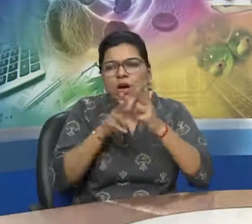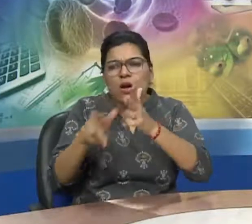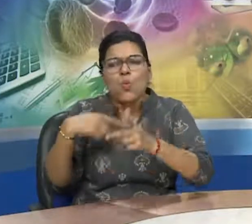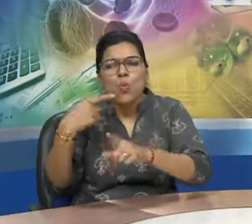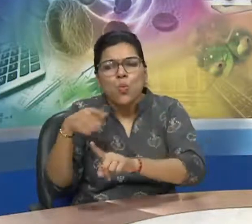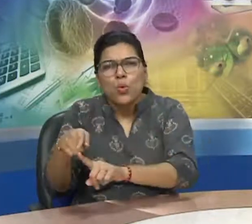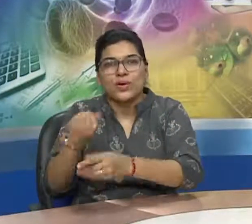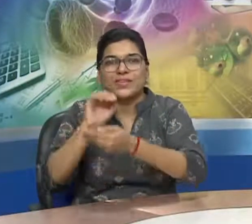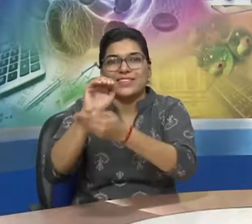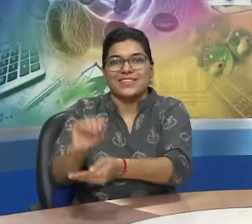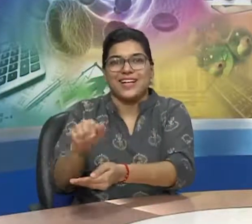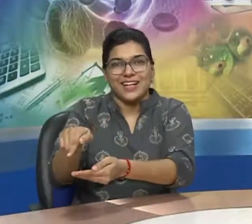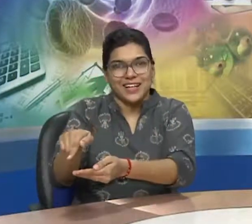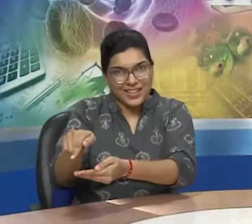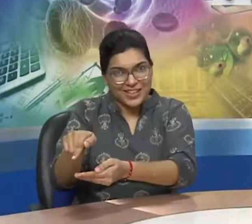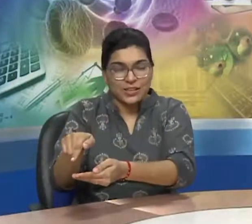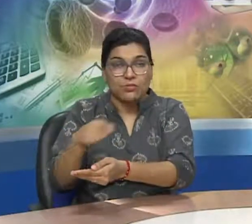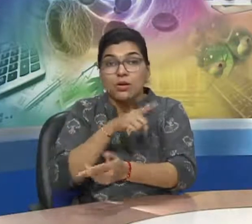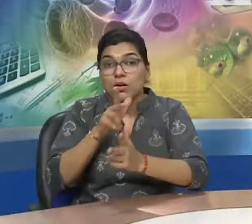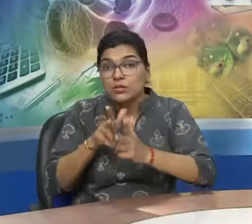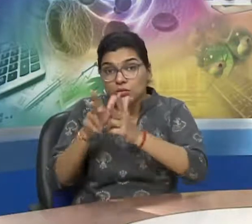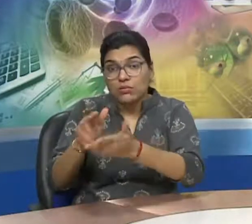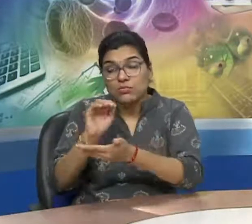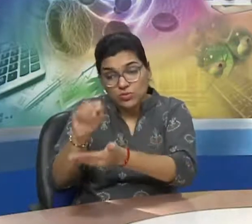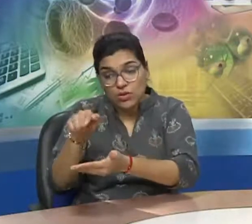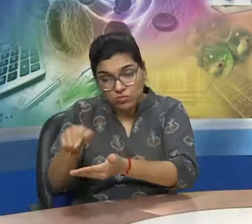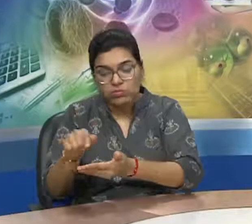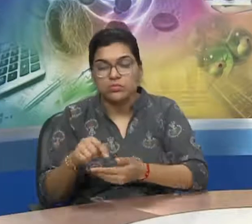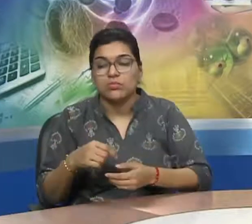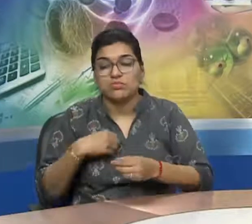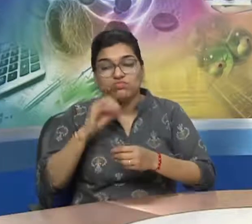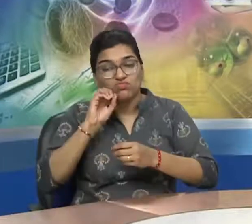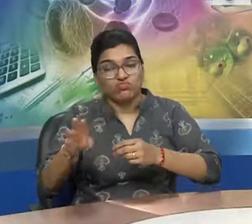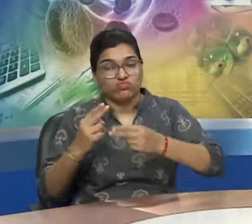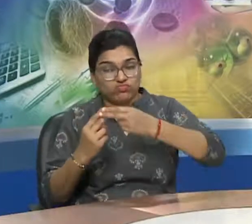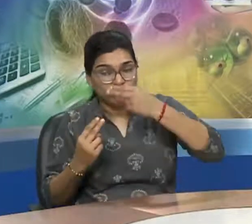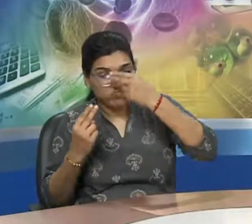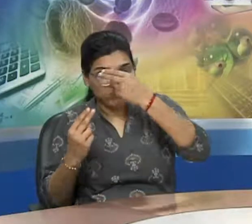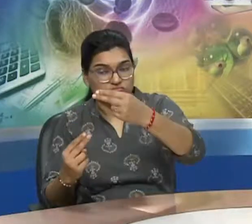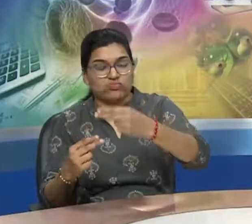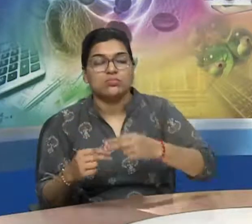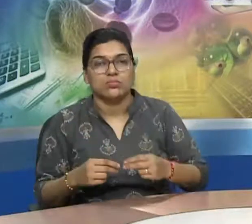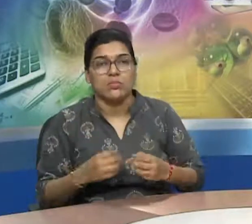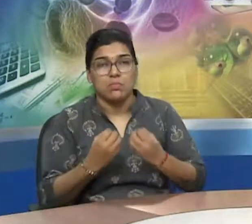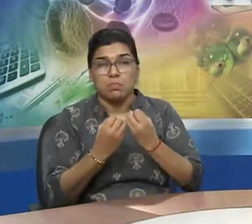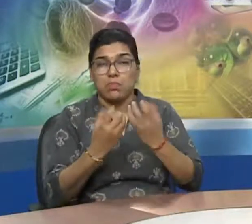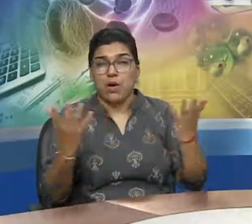The poet tells his son about the behavior of people